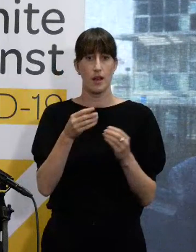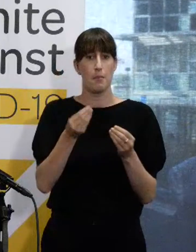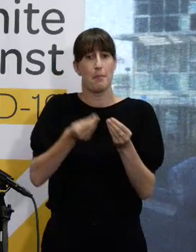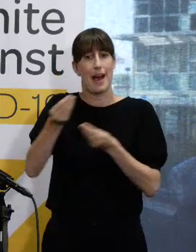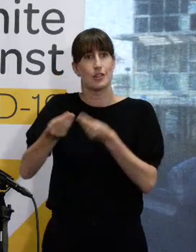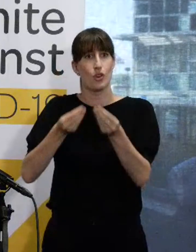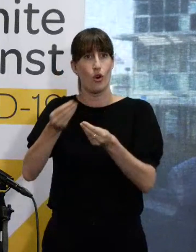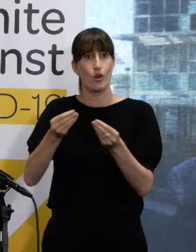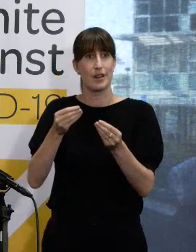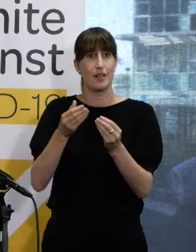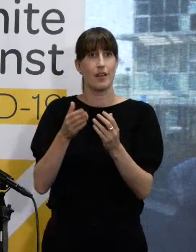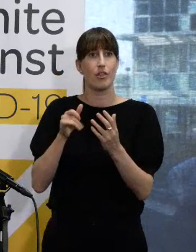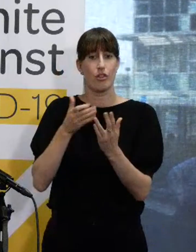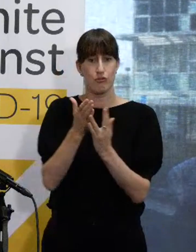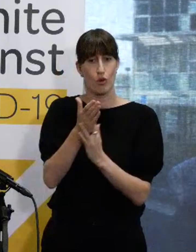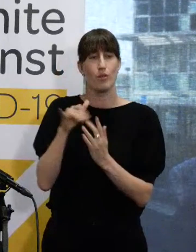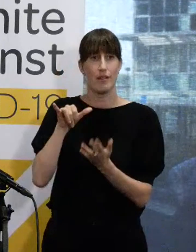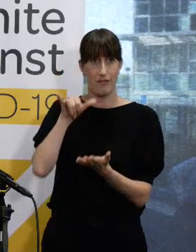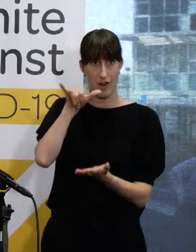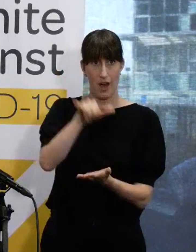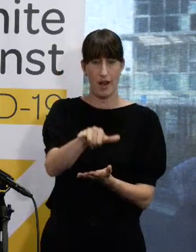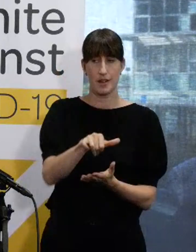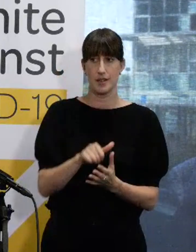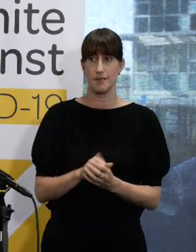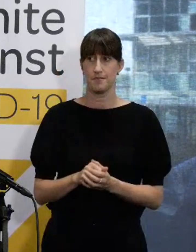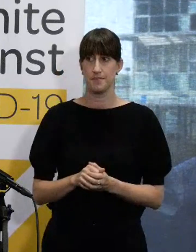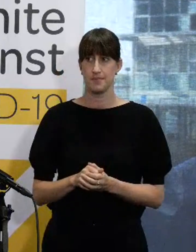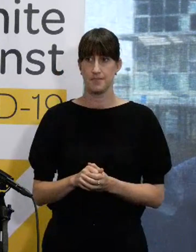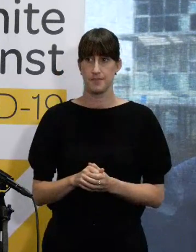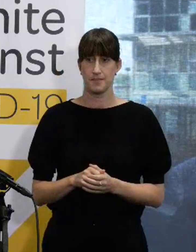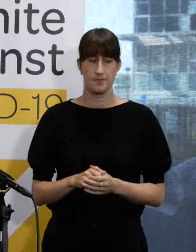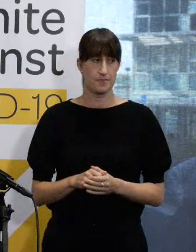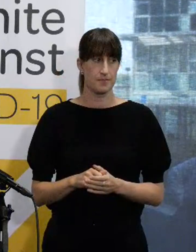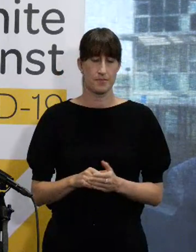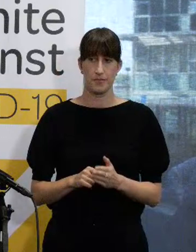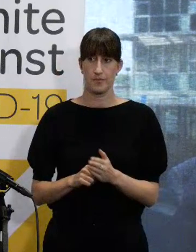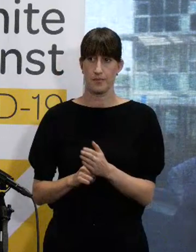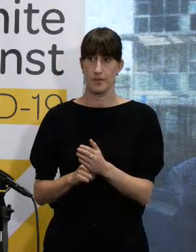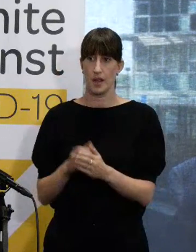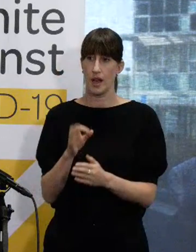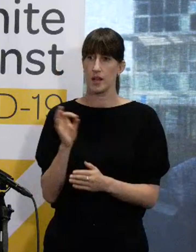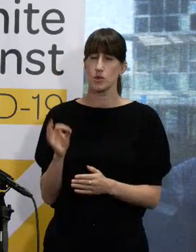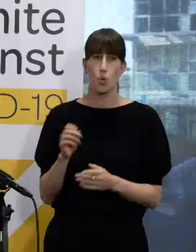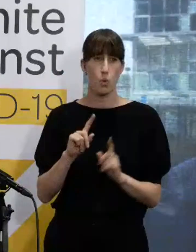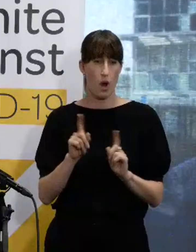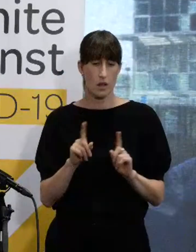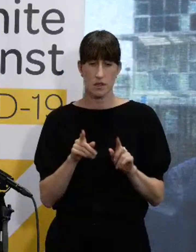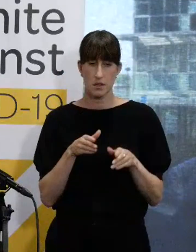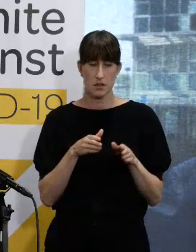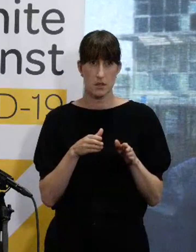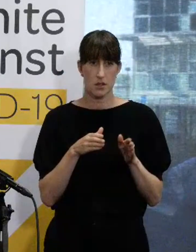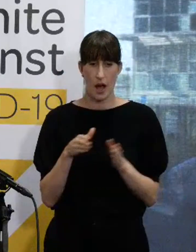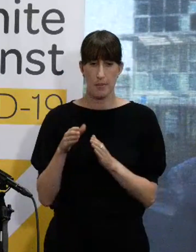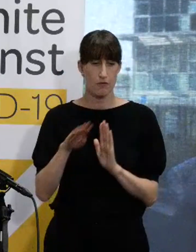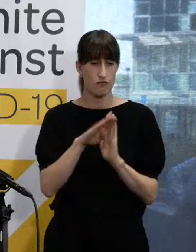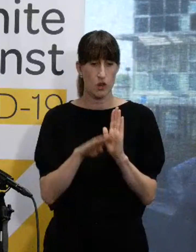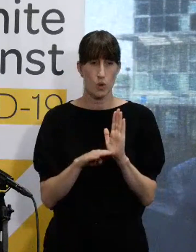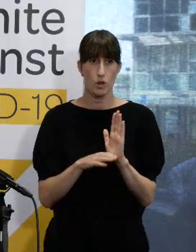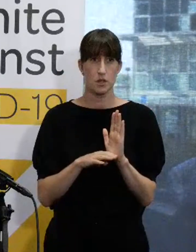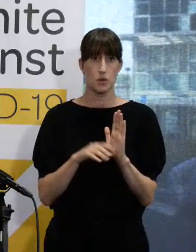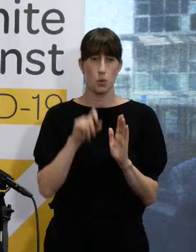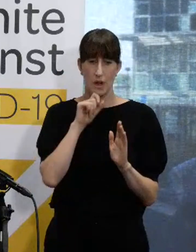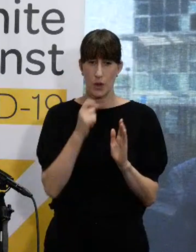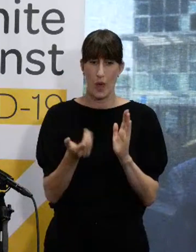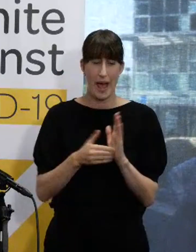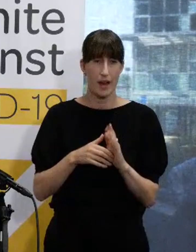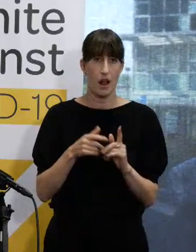to our border workforce and community transmission here in New Zealand. What sort of measures would that be? Was that sort of like isolating before you get on the plane